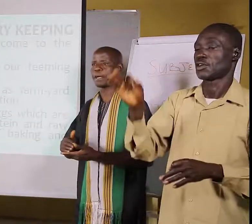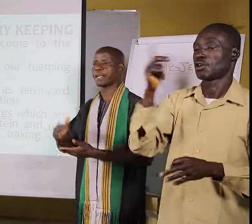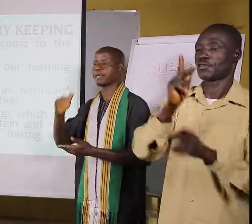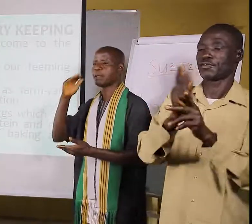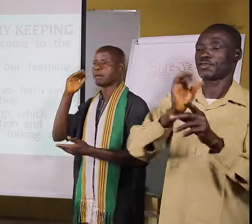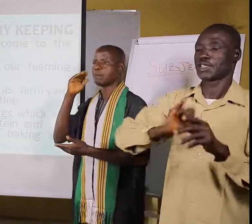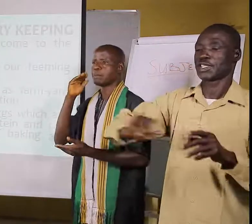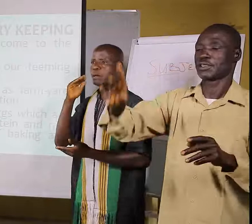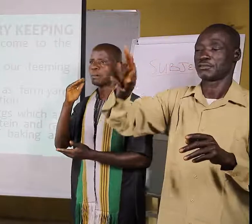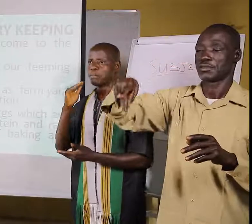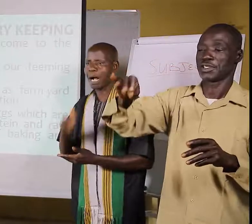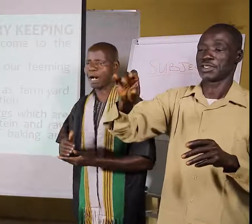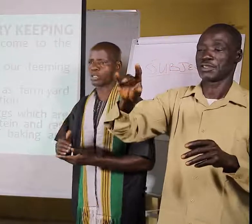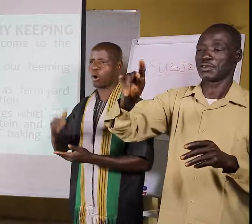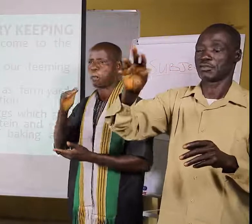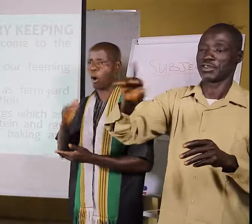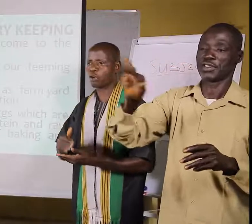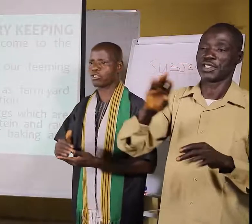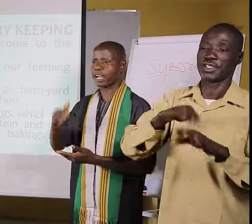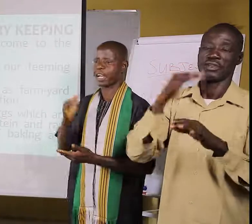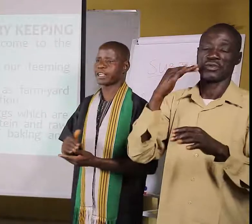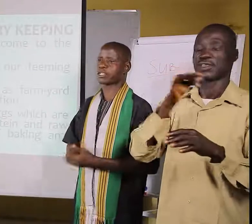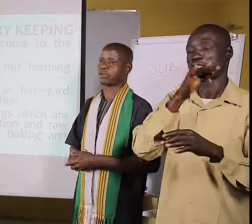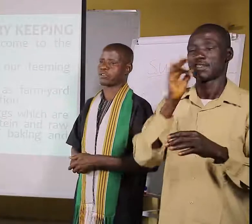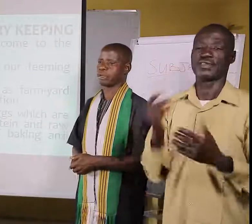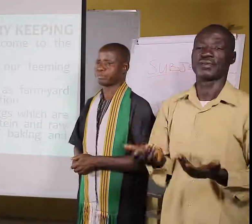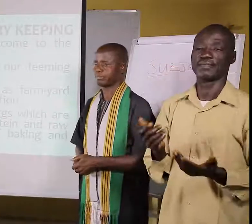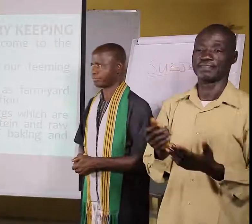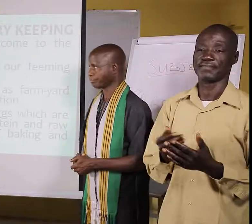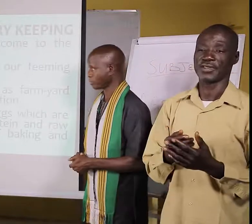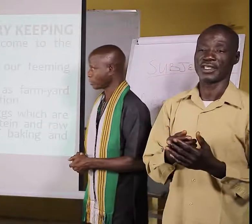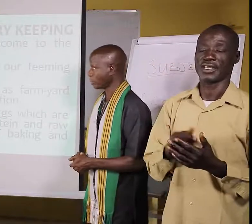of keeping birds or poultry in this country.